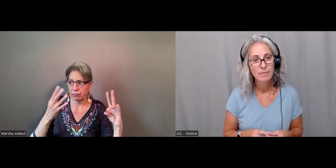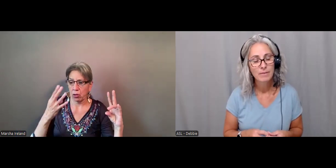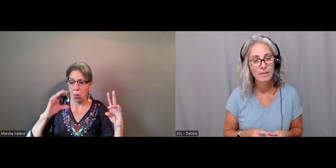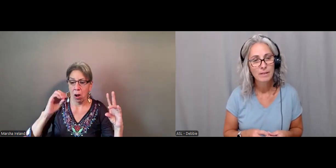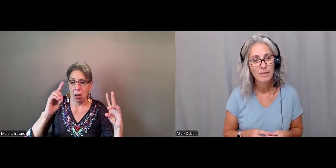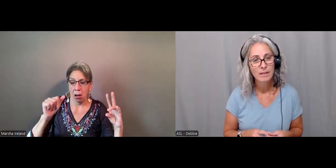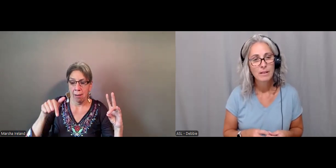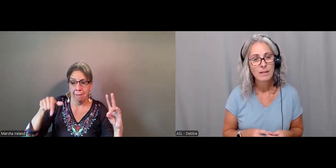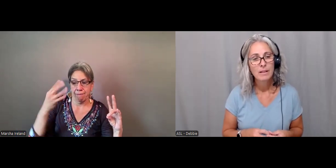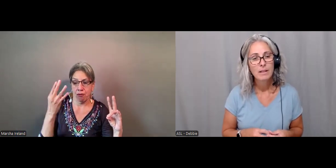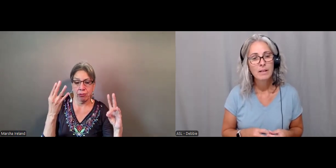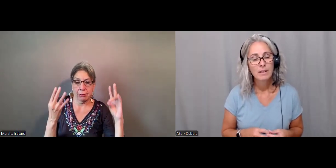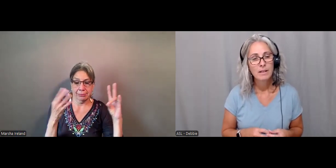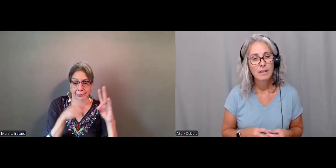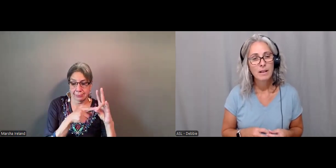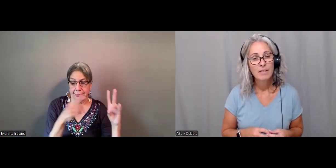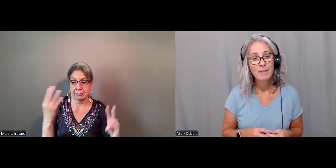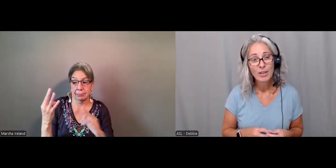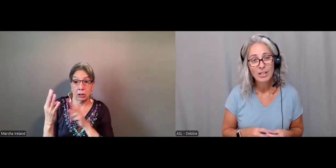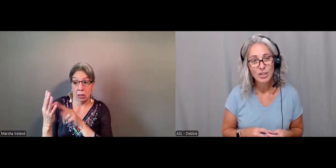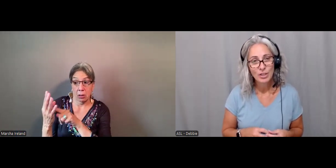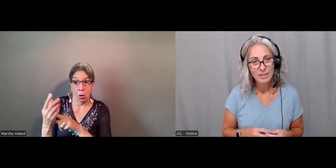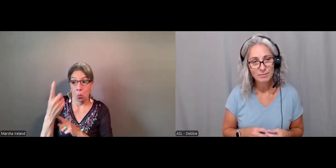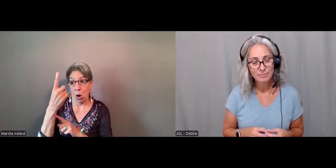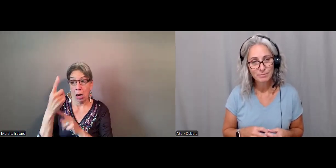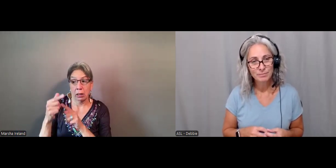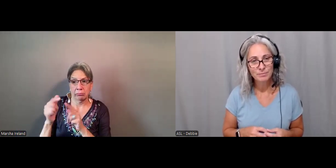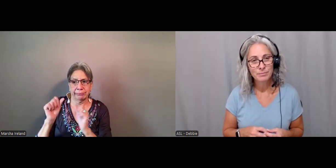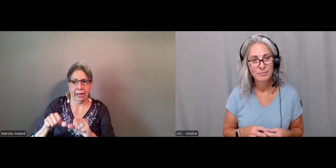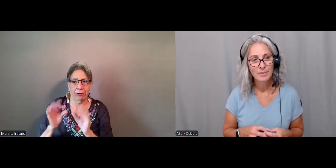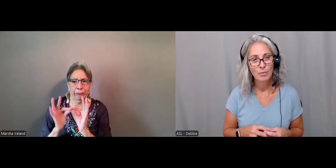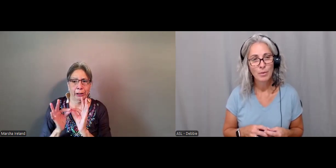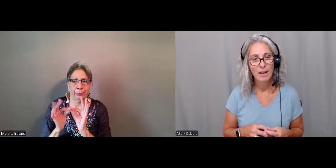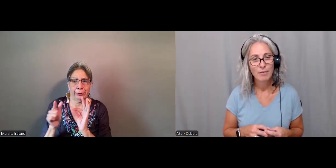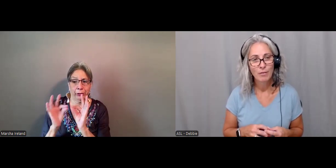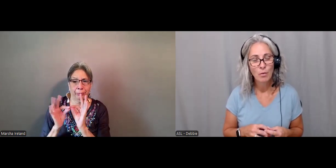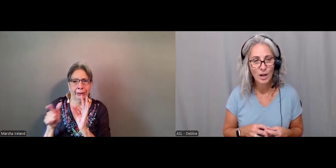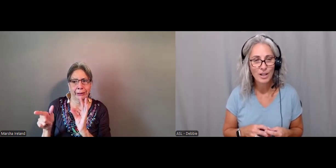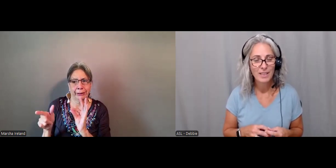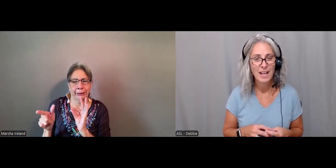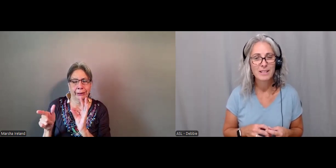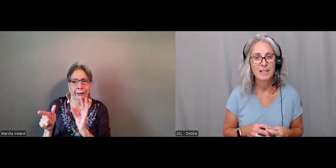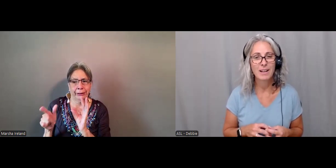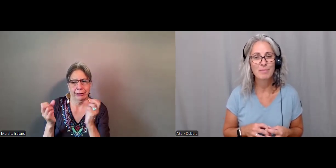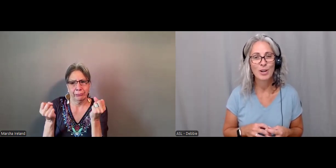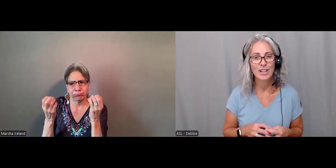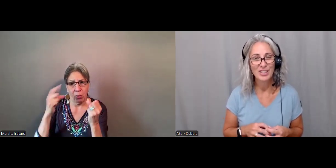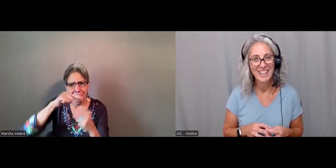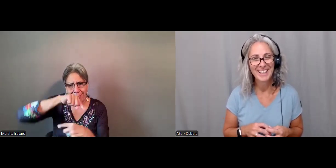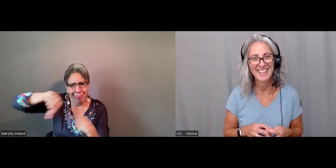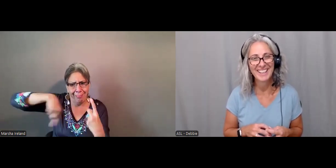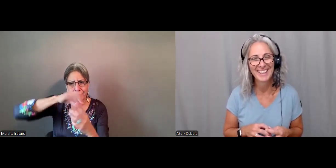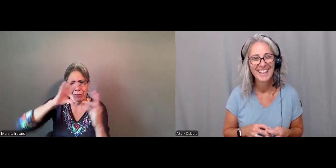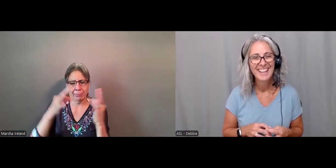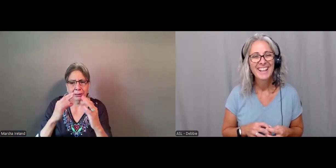Of my grandchildren, we have 4 that are